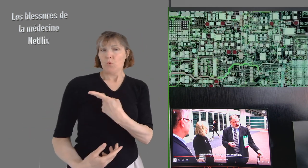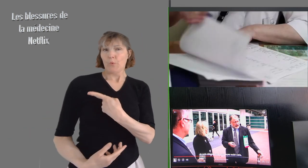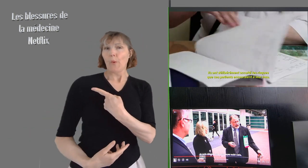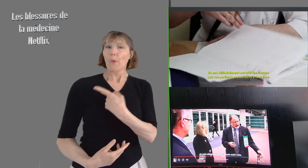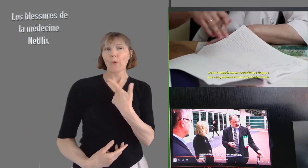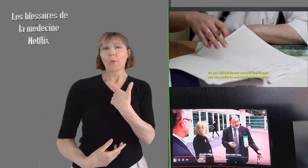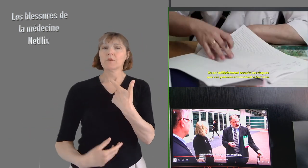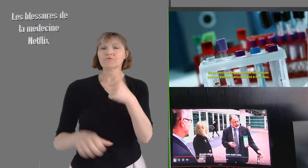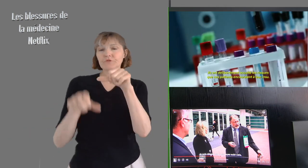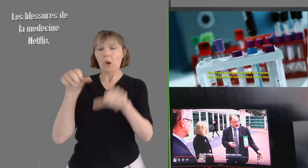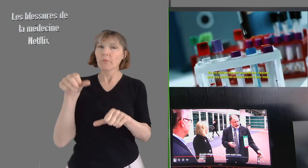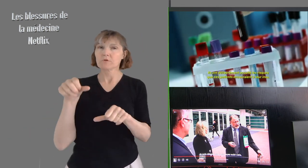Anyway,